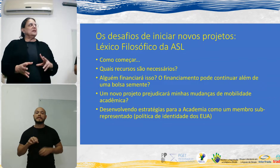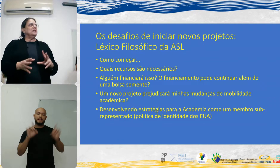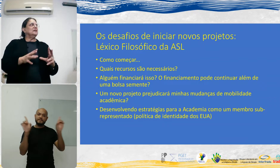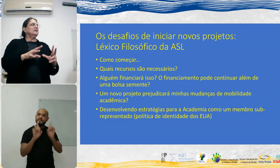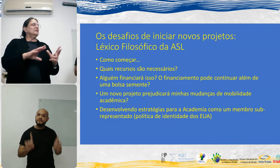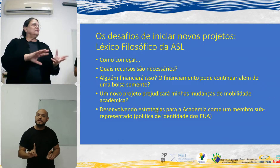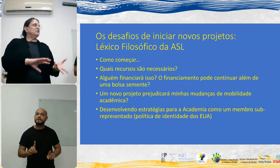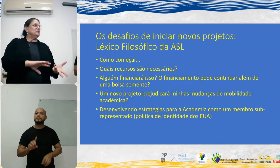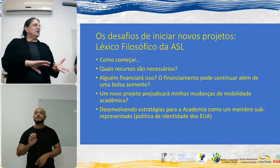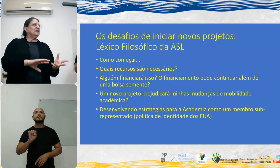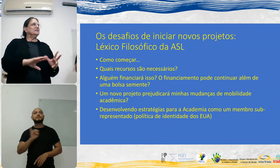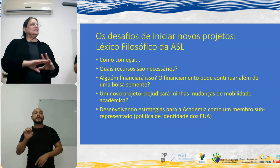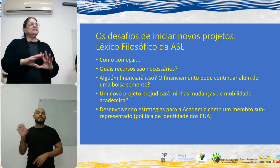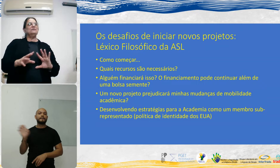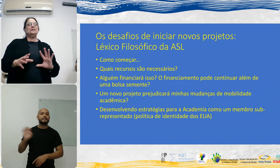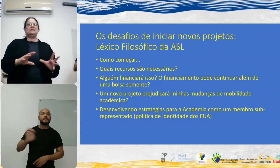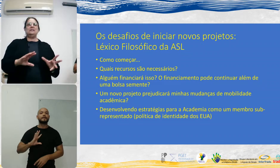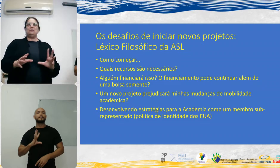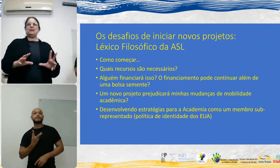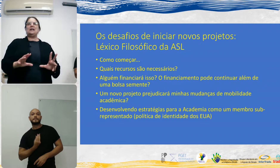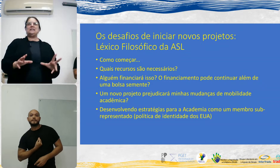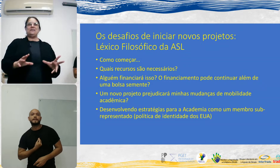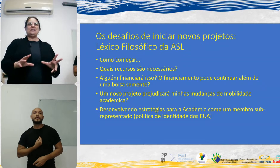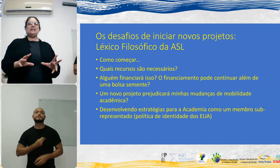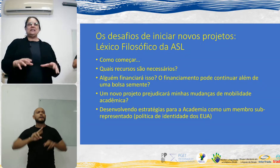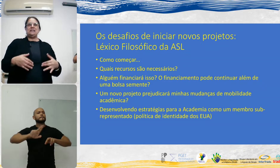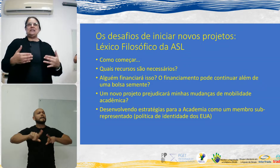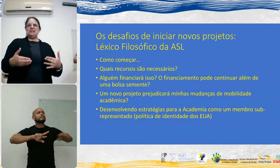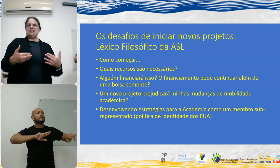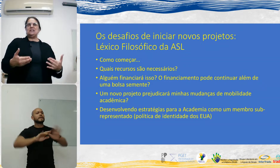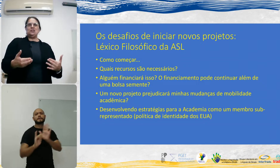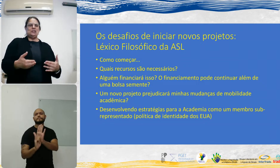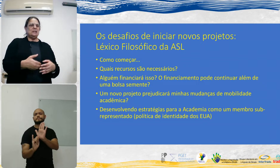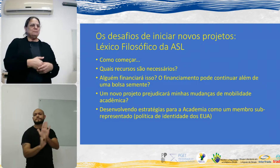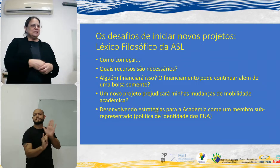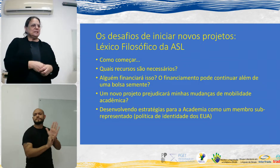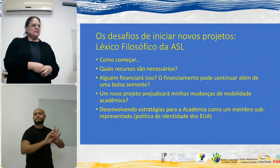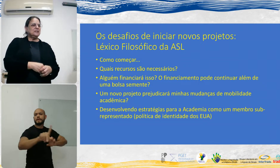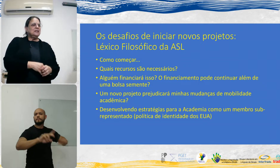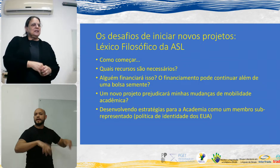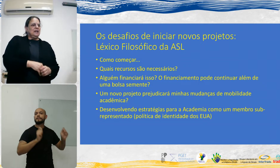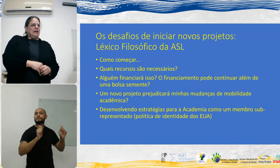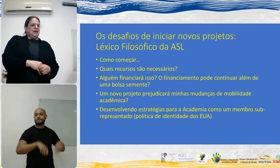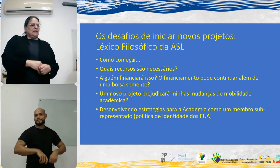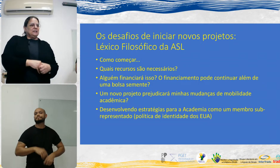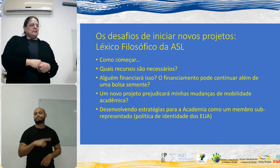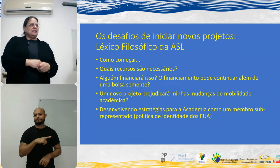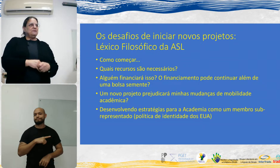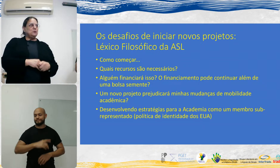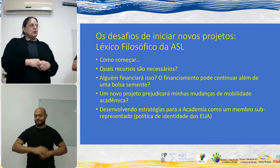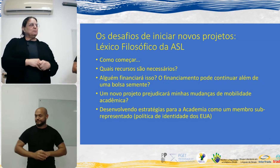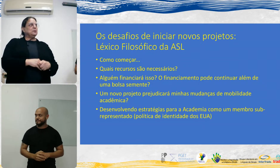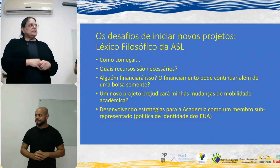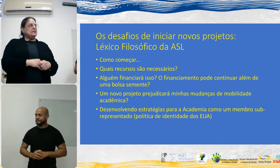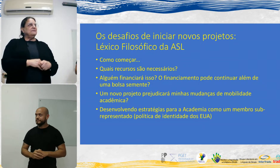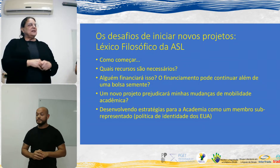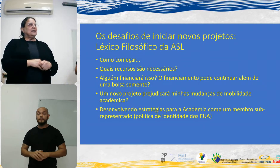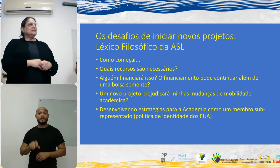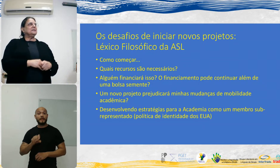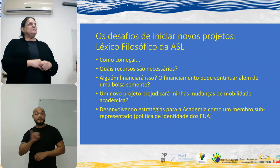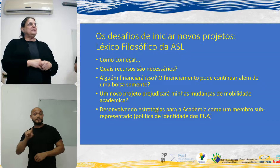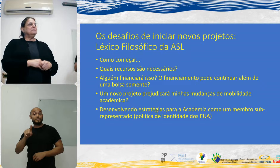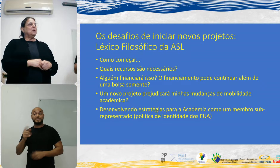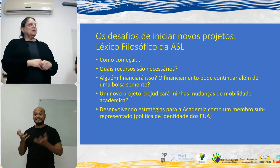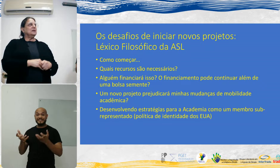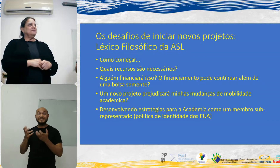you're gay, if you're trans, different kinds of identities can shape this. And if you are perceived